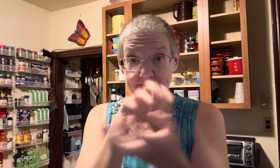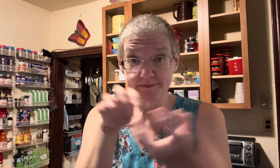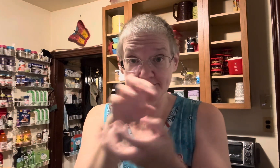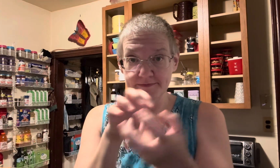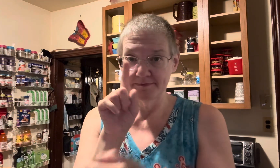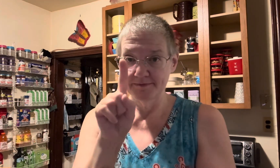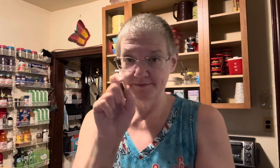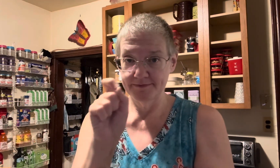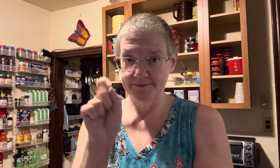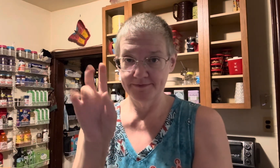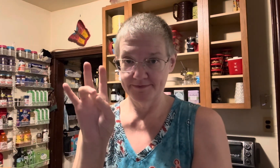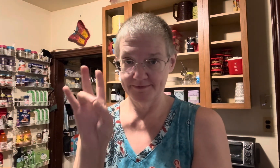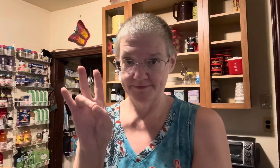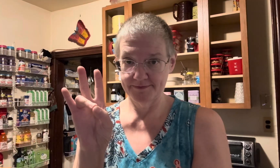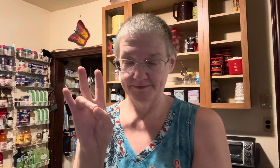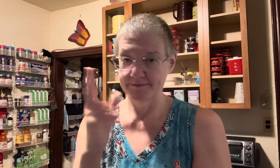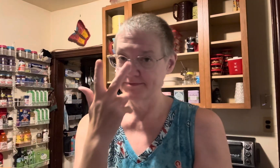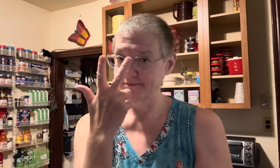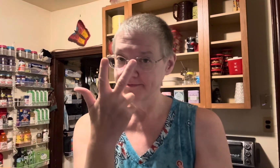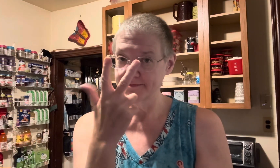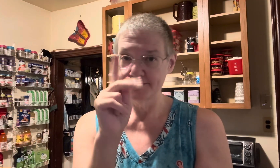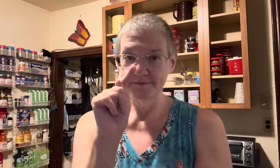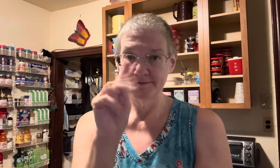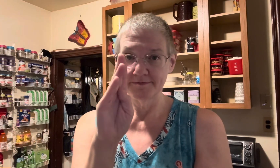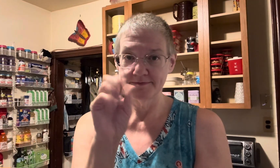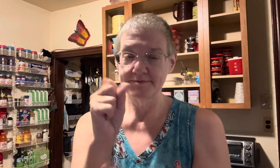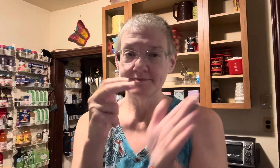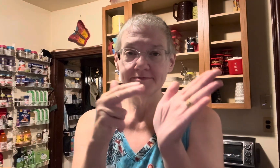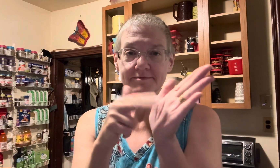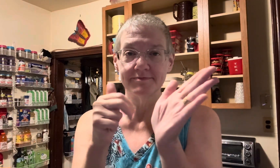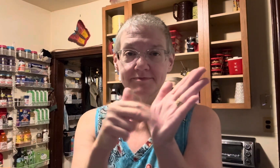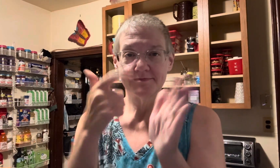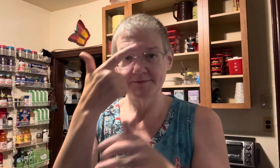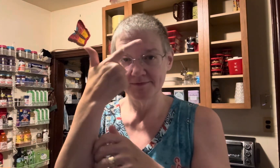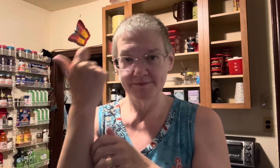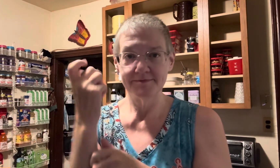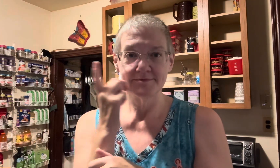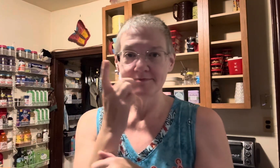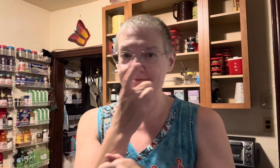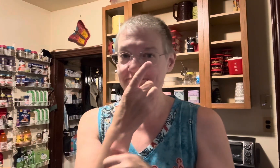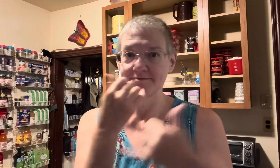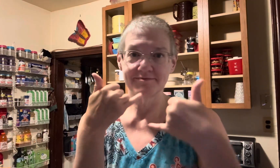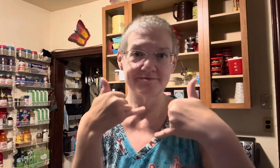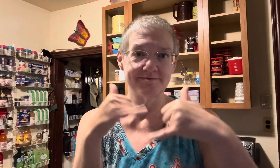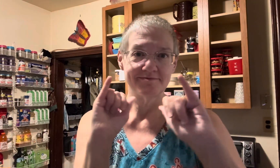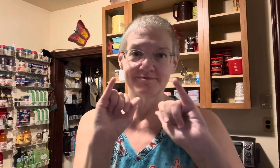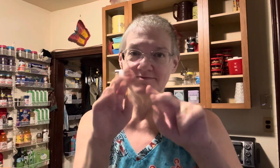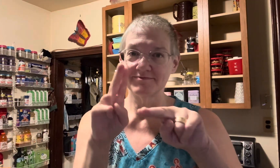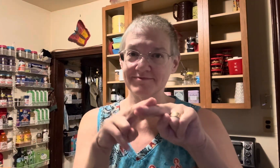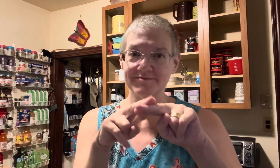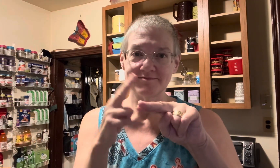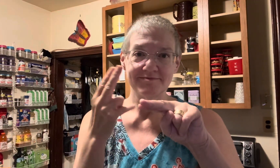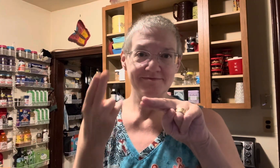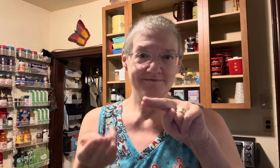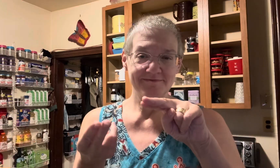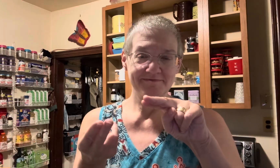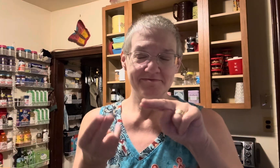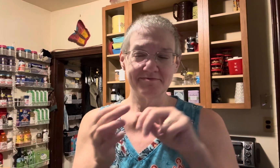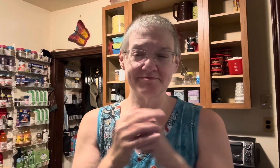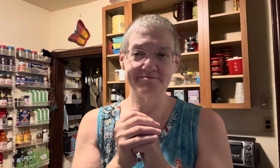3 eggs scrambled in 3 tablespoons of butter, 1.7 grams of net carbs. And it's 3